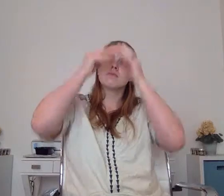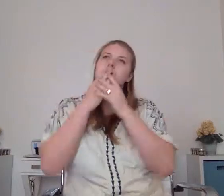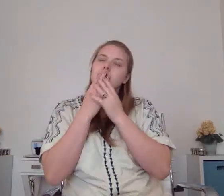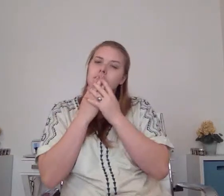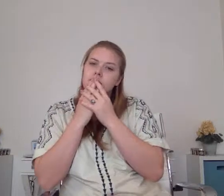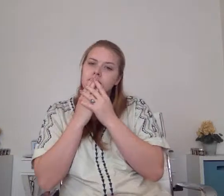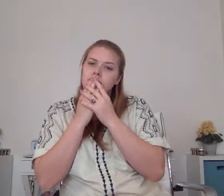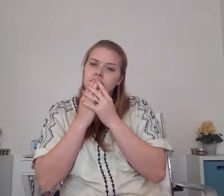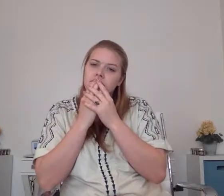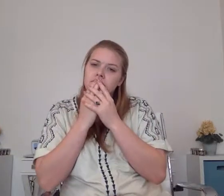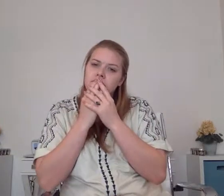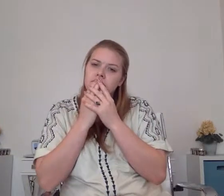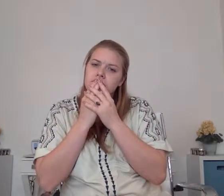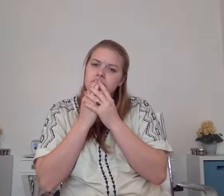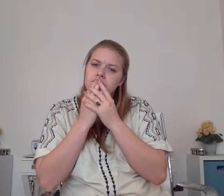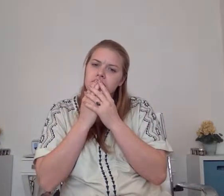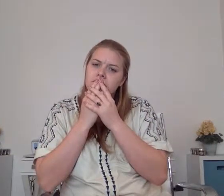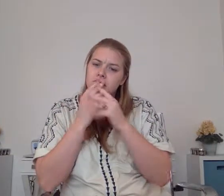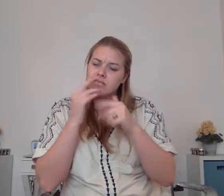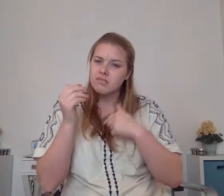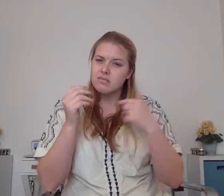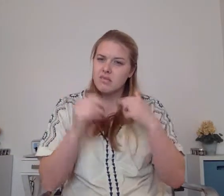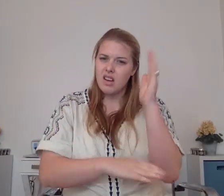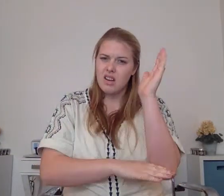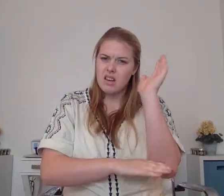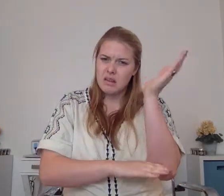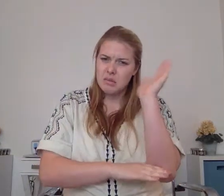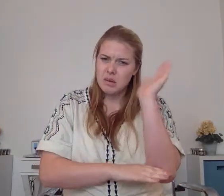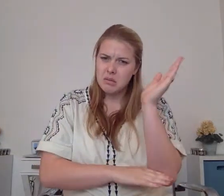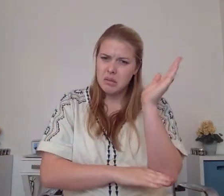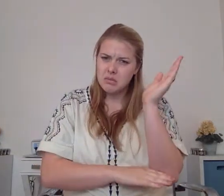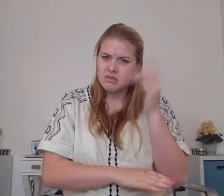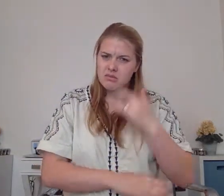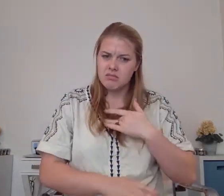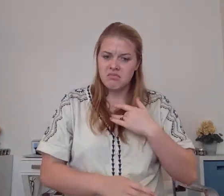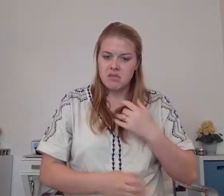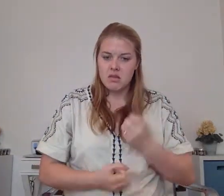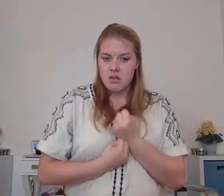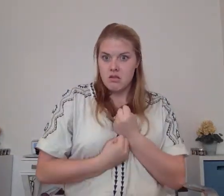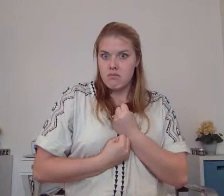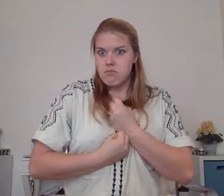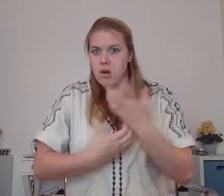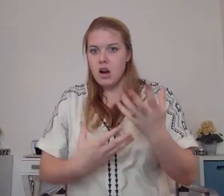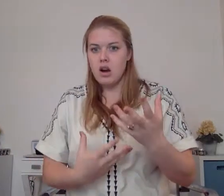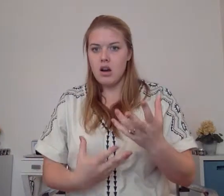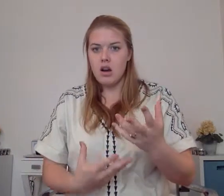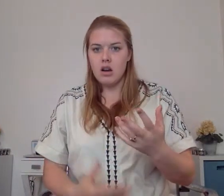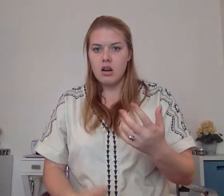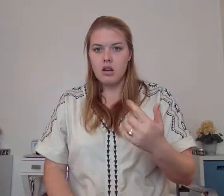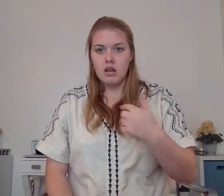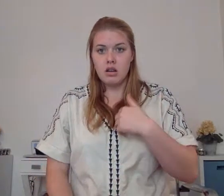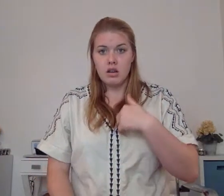have never had the courage to say in a public space that I was bisexual